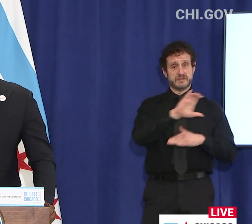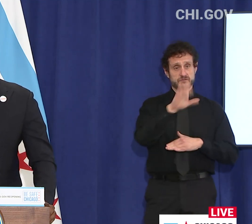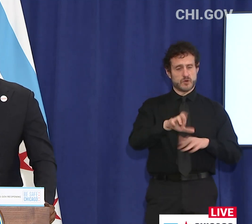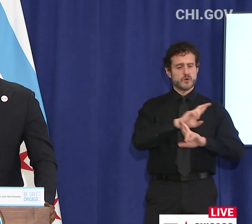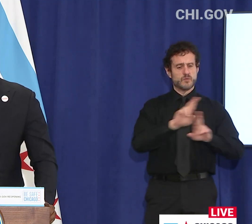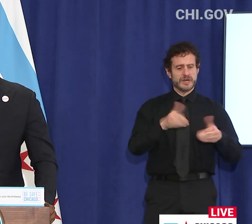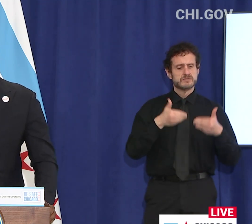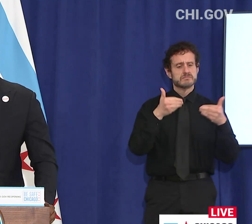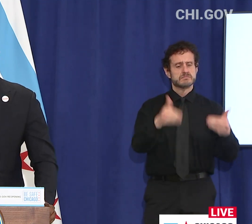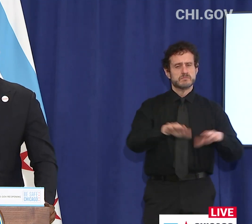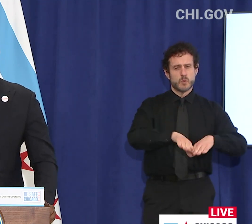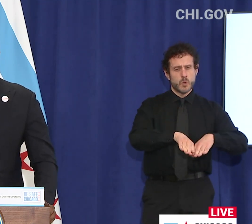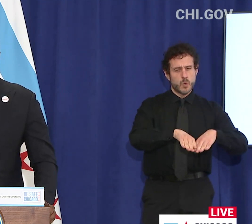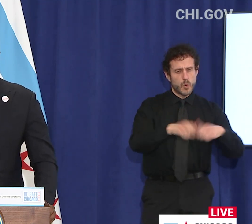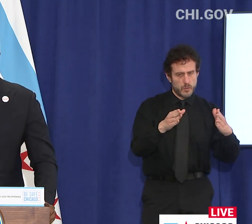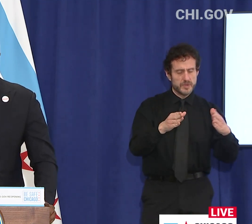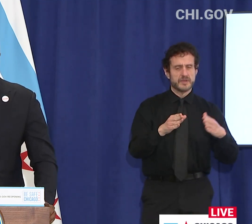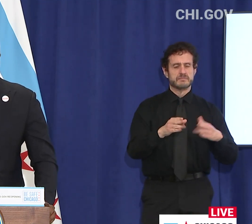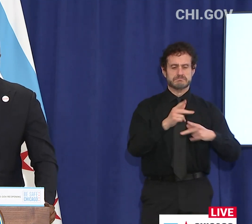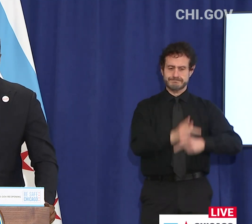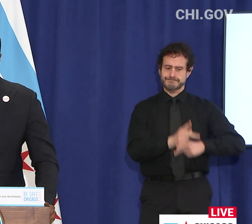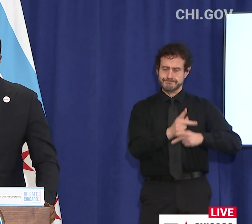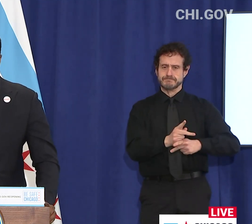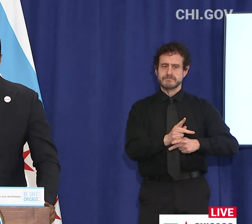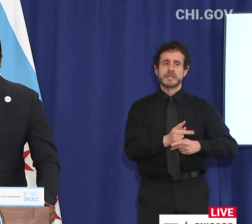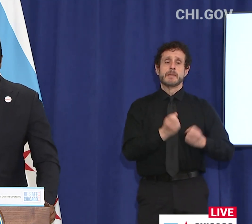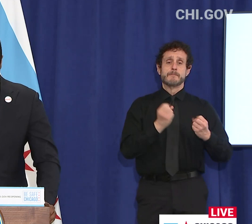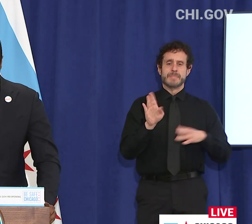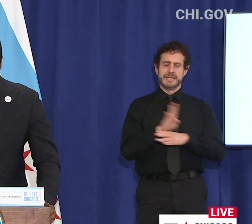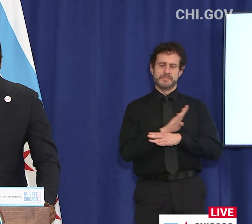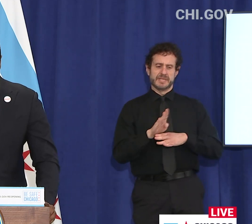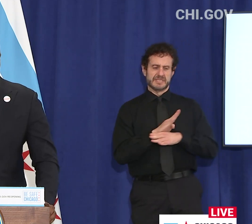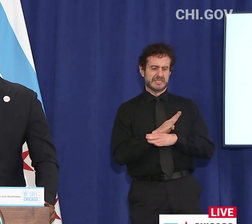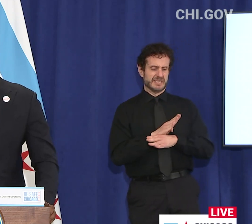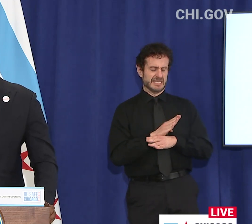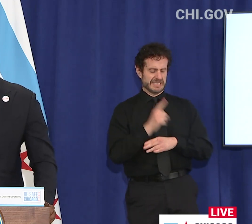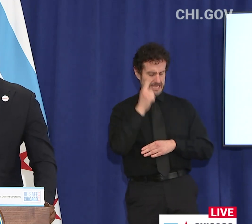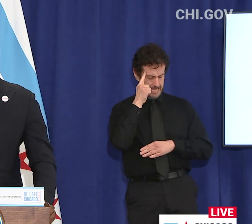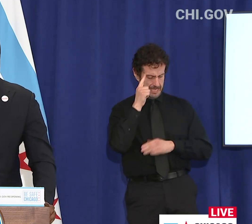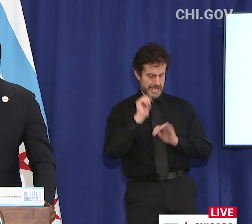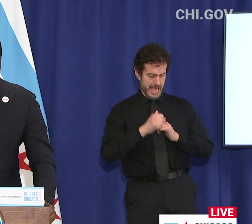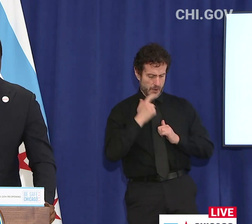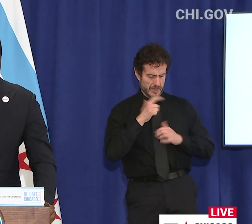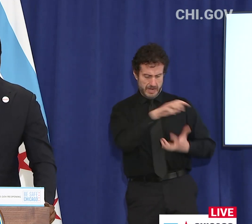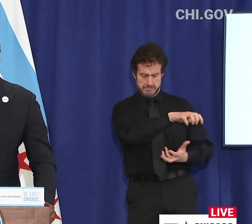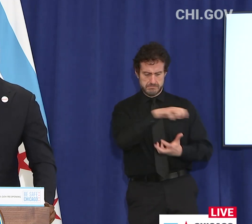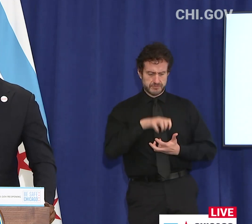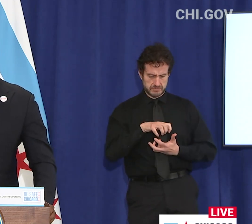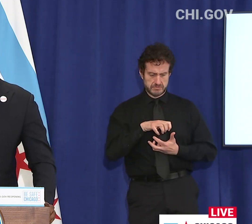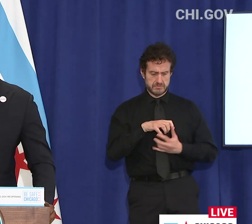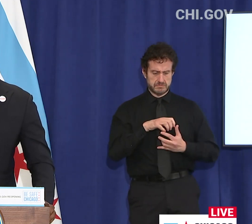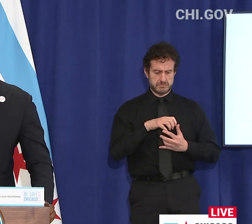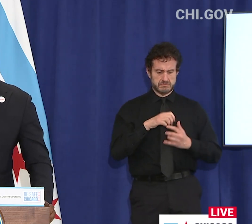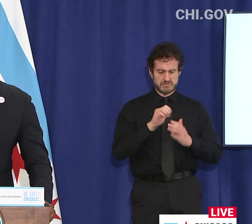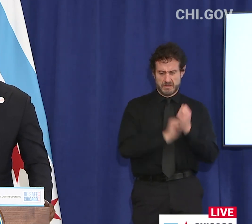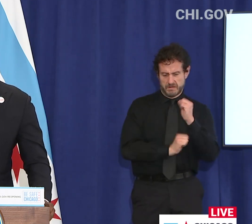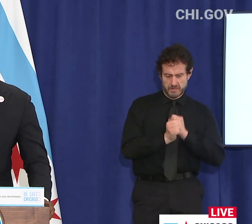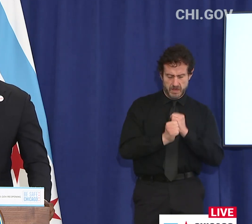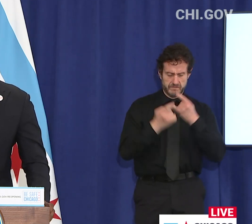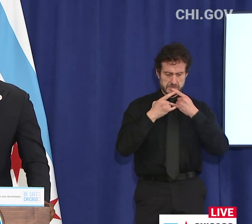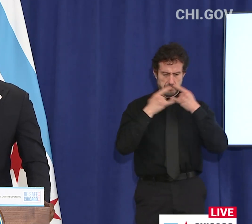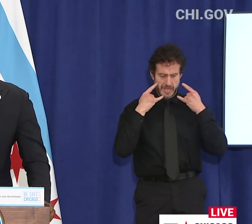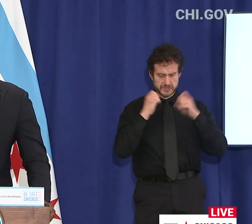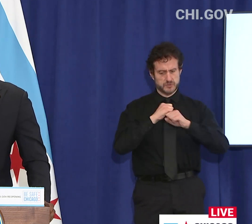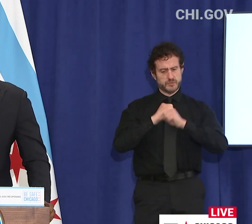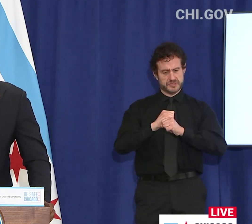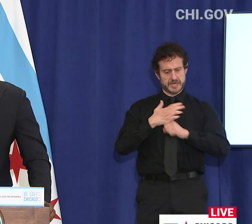organizations are faced with the challenge of affordably and easily acquiring supplies to help and protect their workers